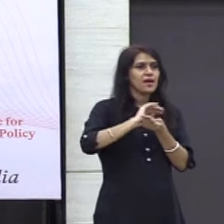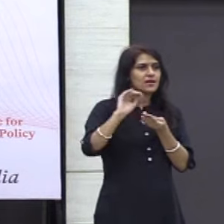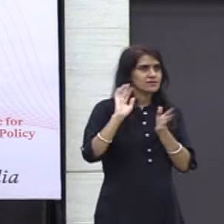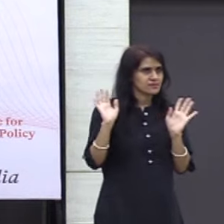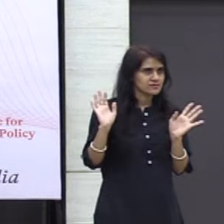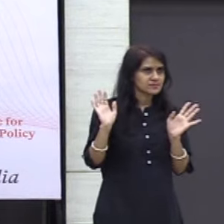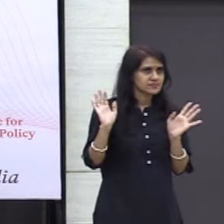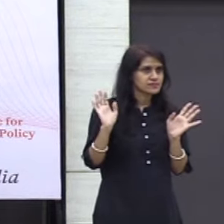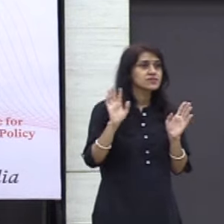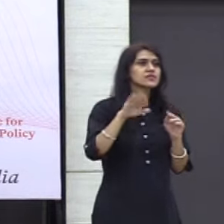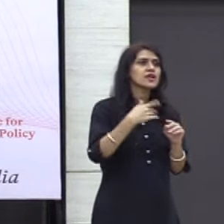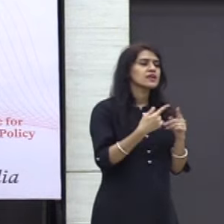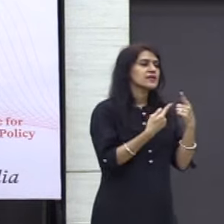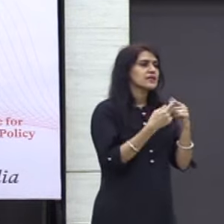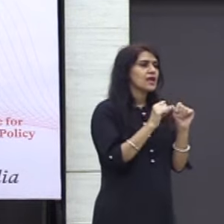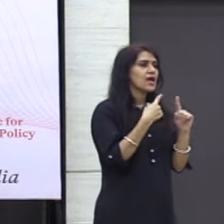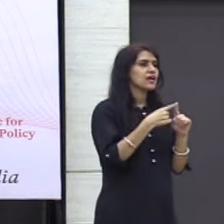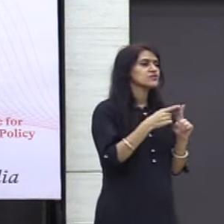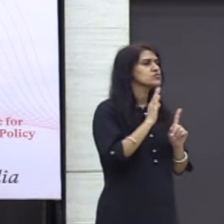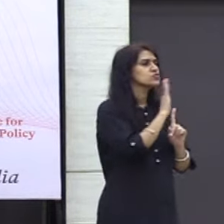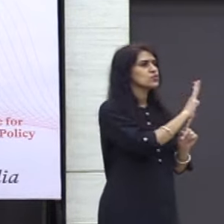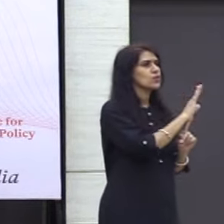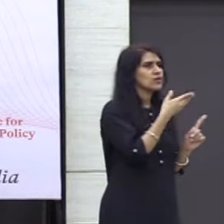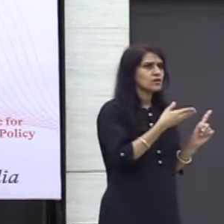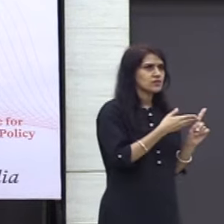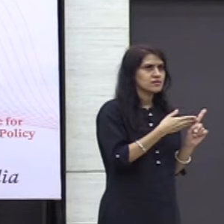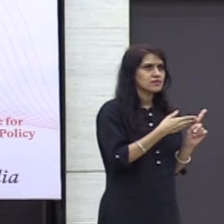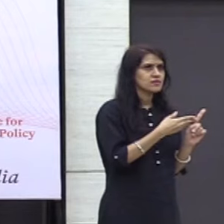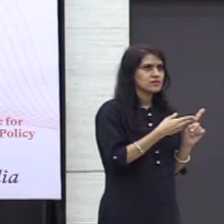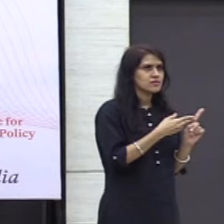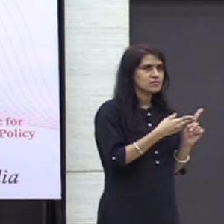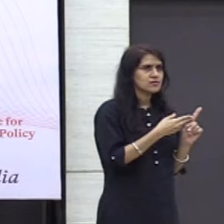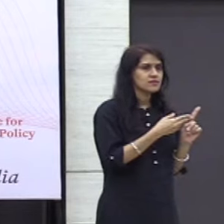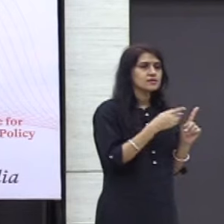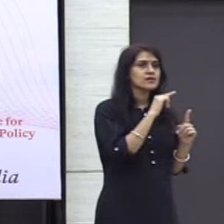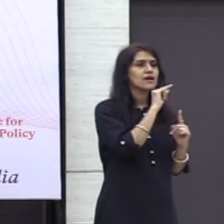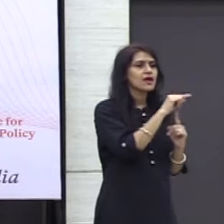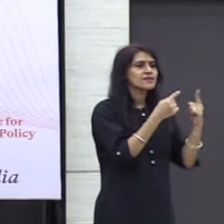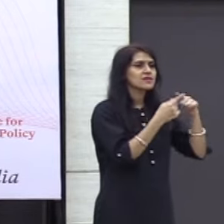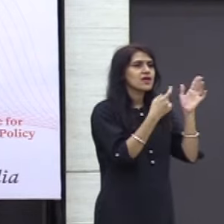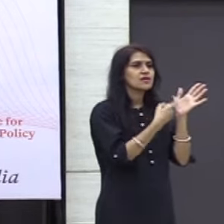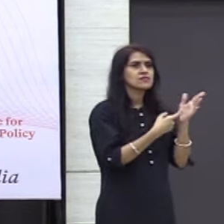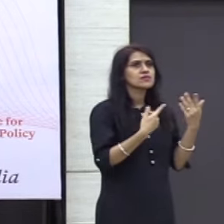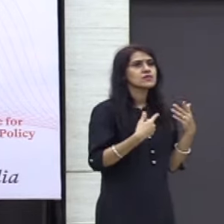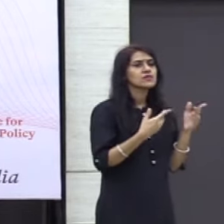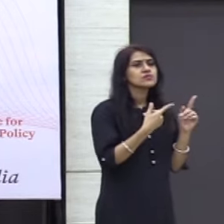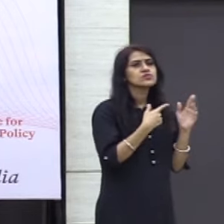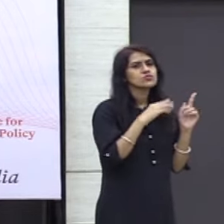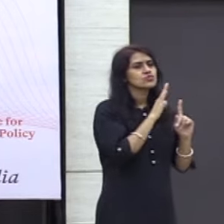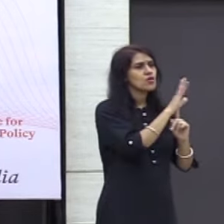and show before the income tax officer that this is derived from my own income,